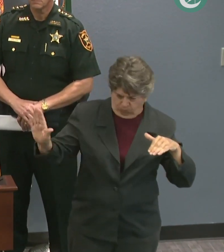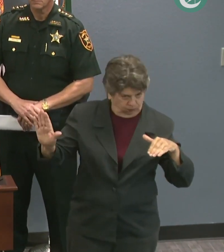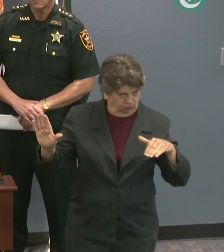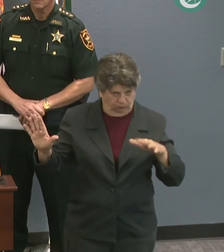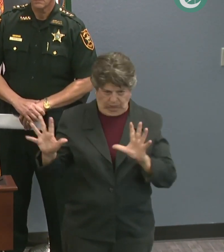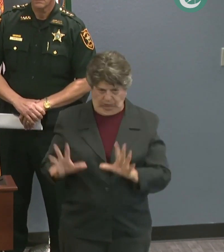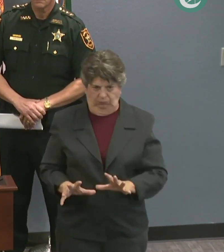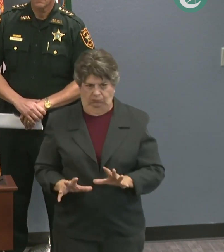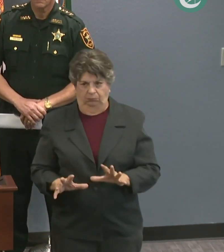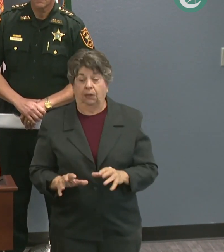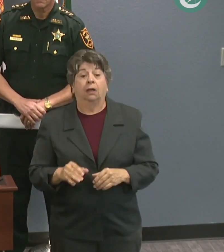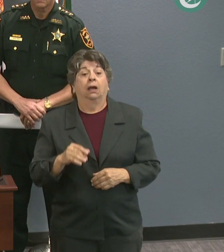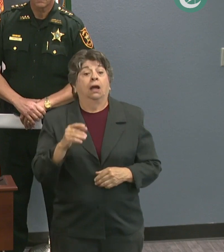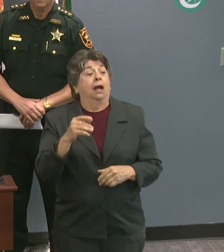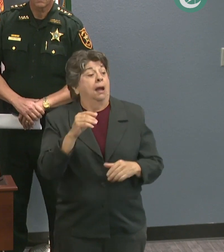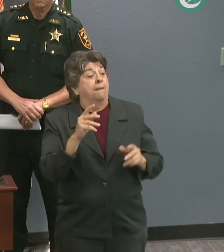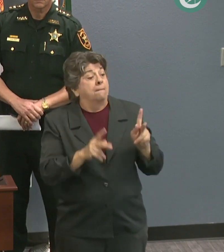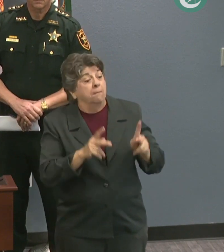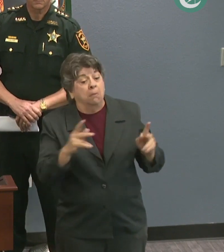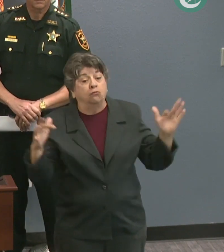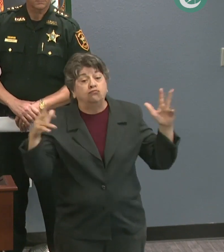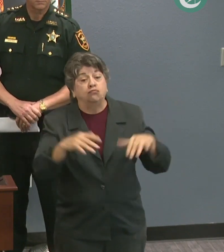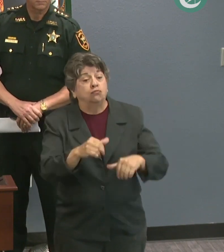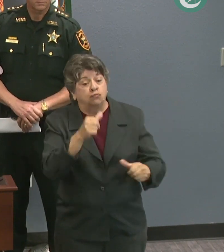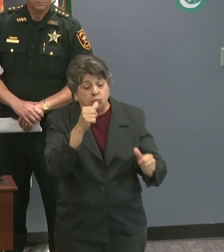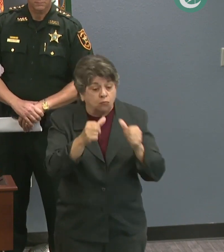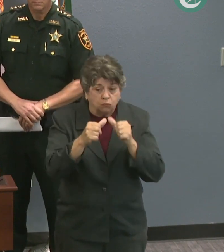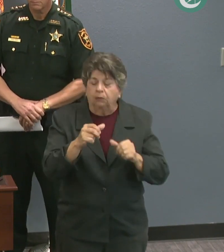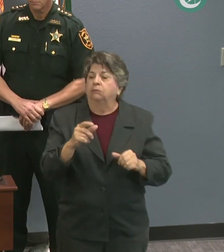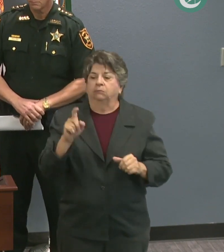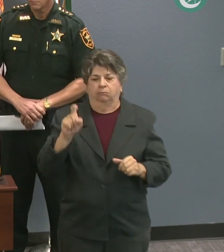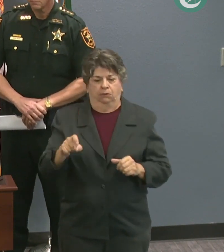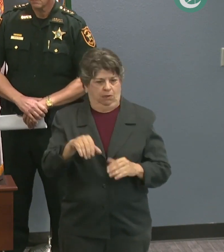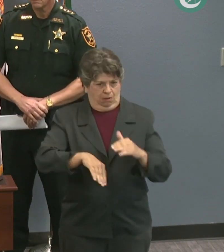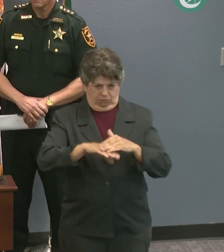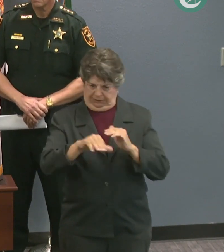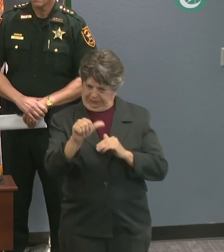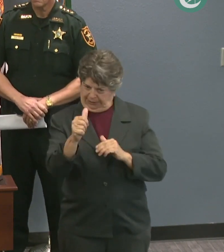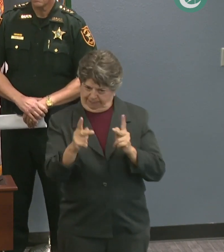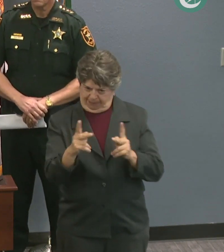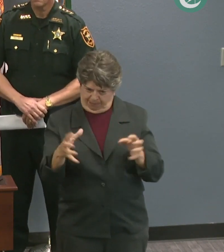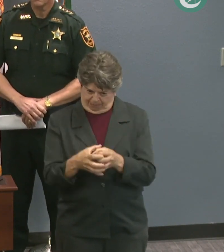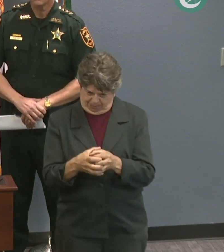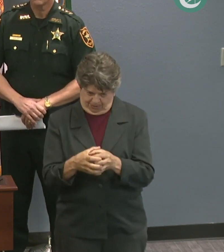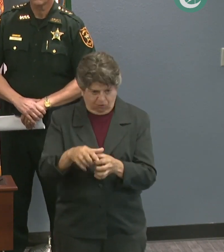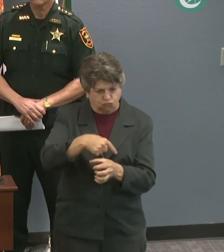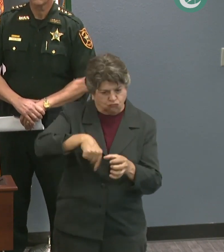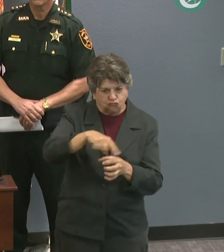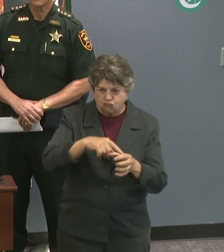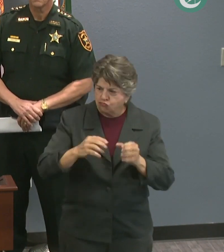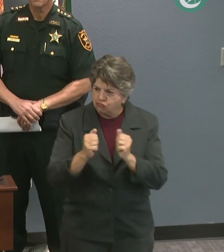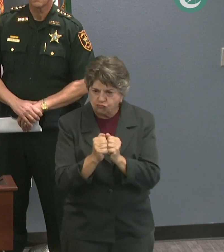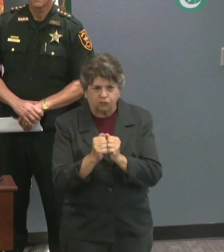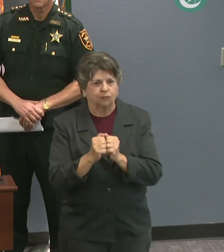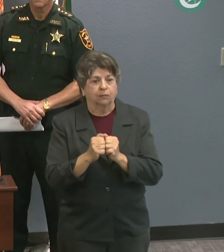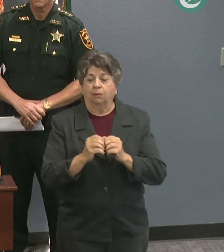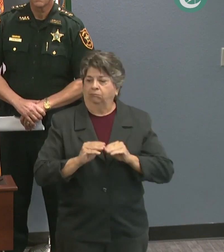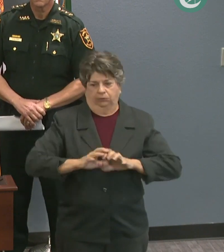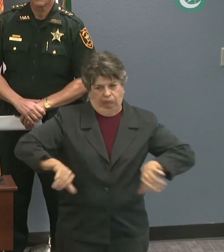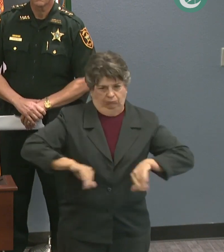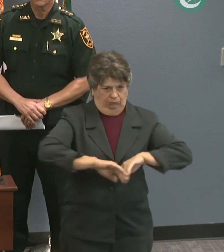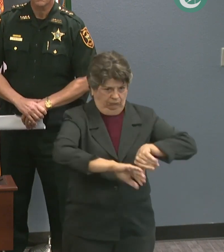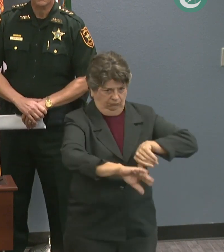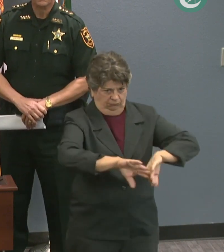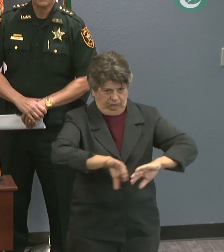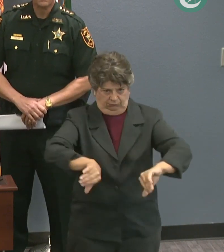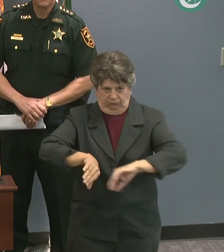6 feet separation from patron groups. Individuals also accessing our public beaches shall follow CDC guidelines by